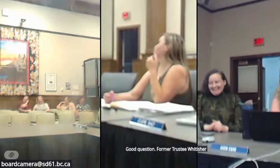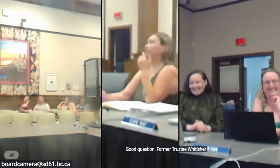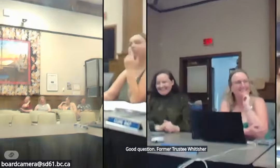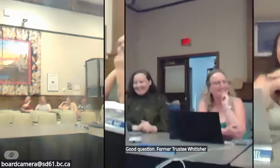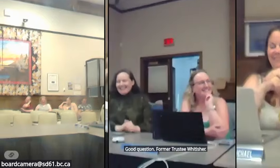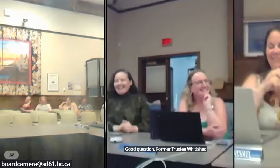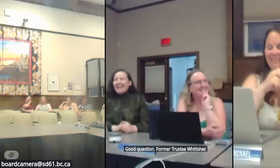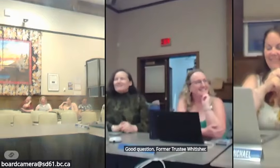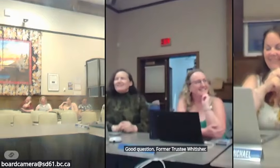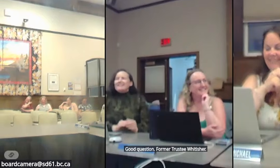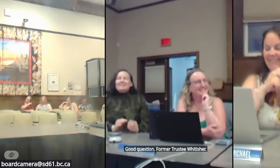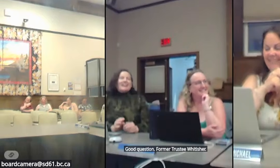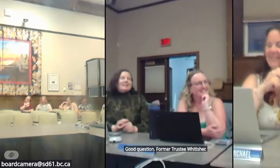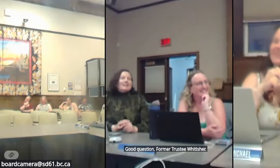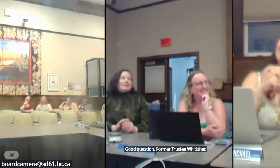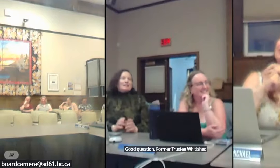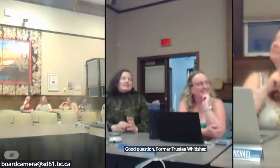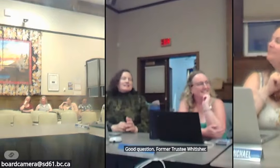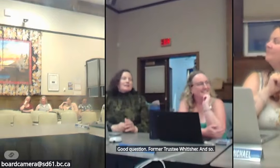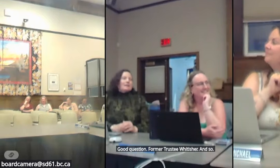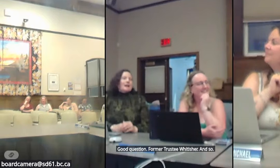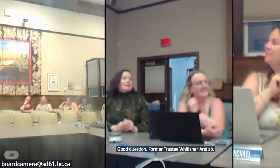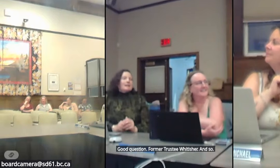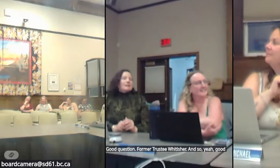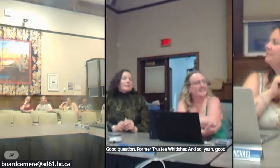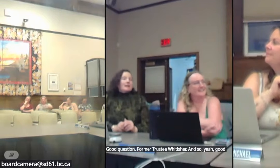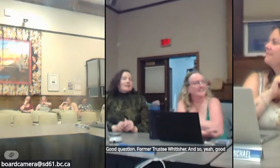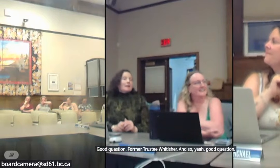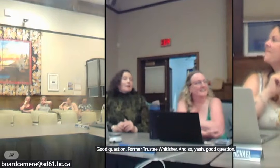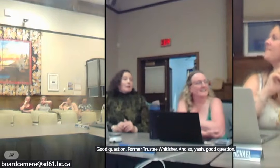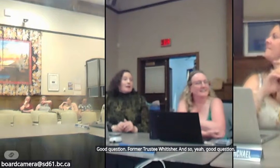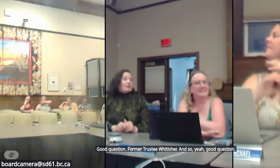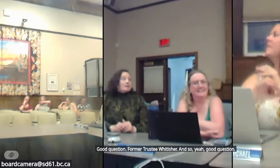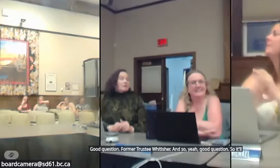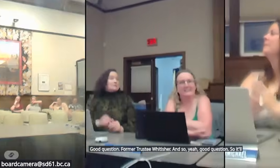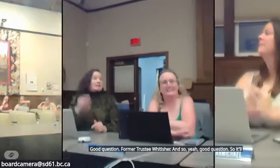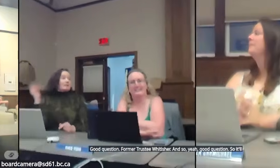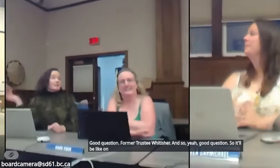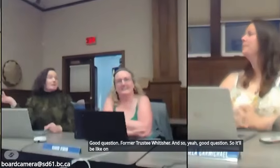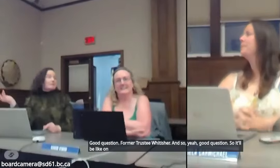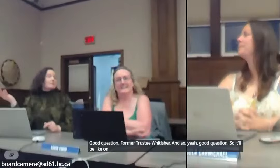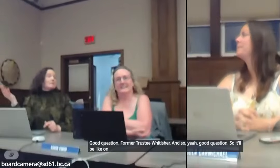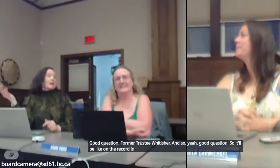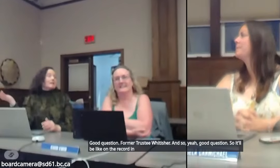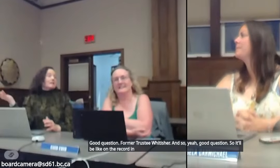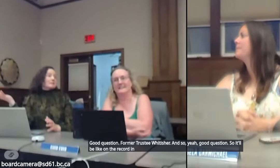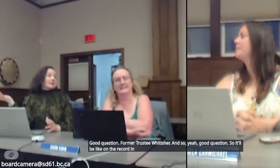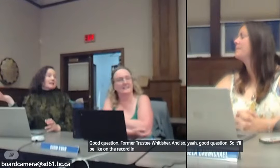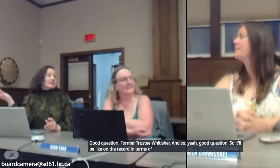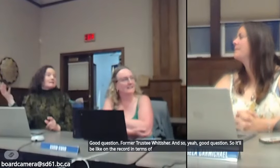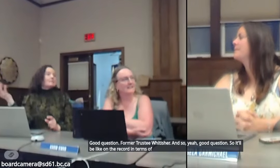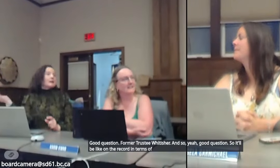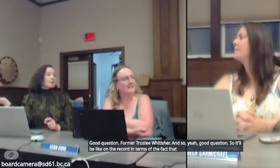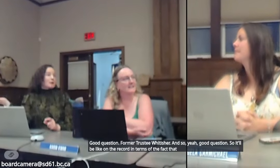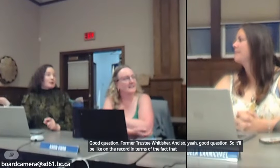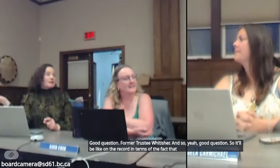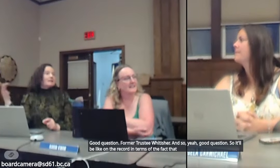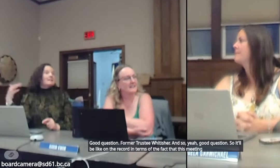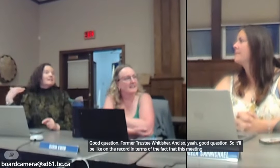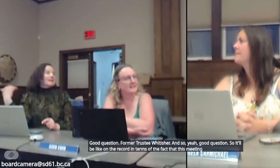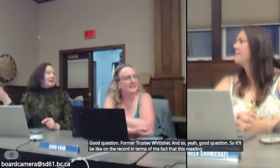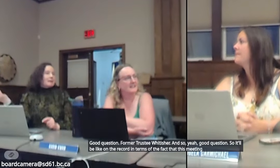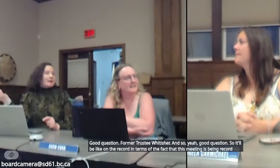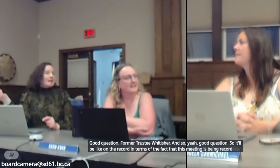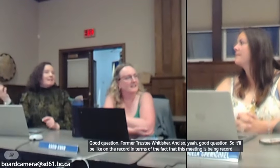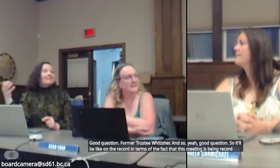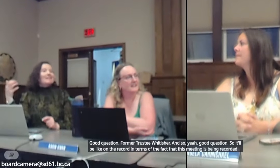you. And so, yeah, good question. So, it'll be like on the record in terms of the fact that this meeting is being recorded